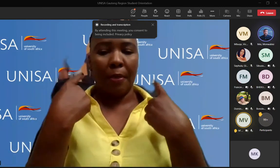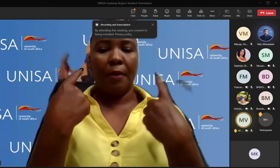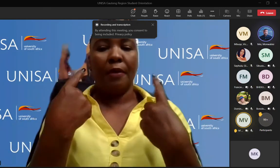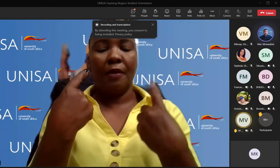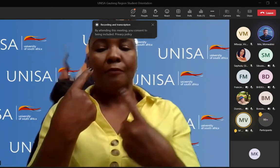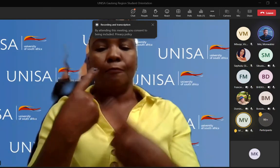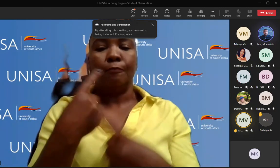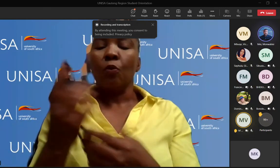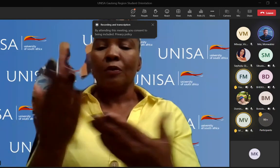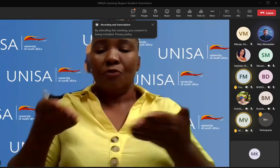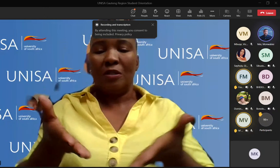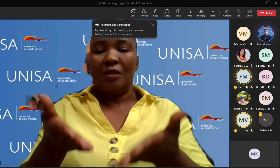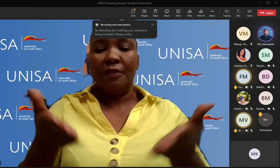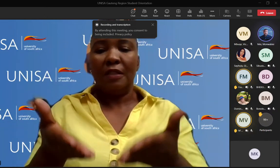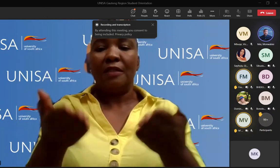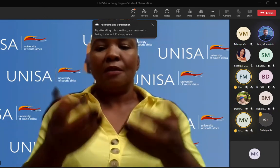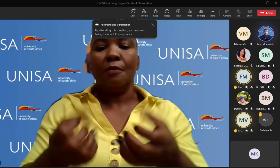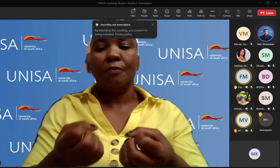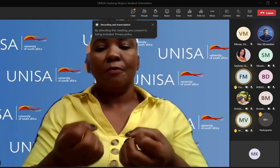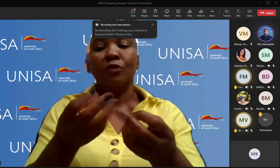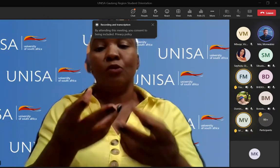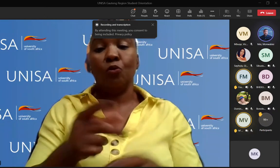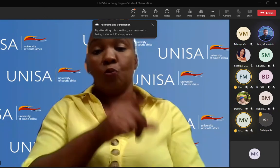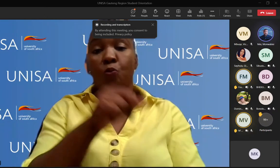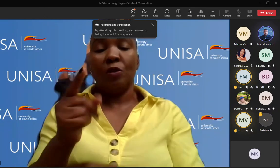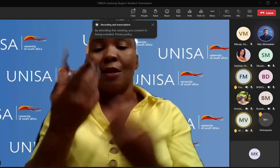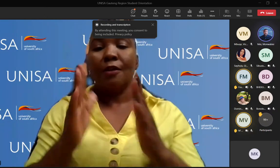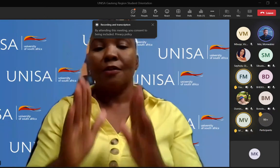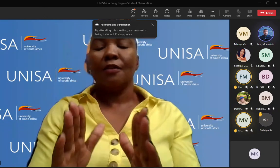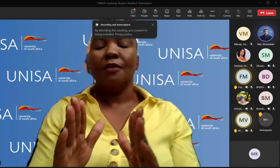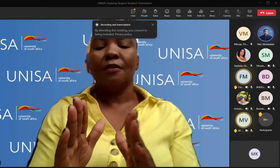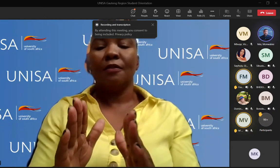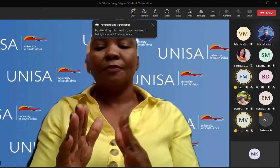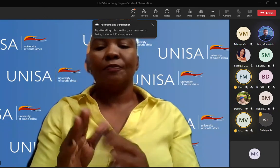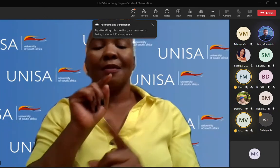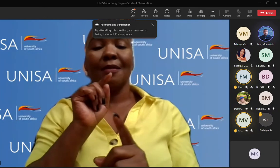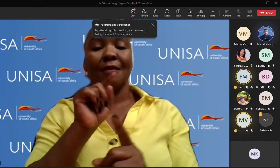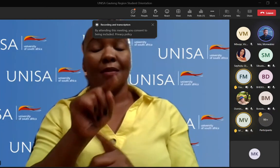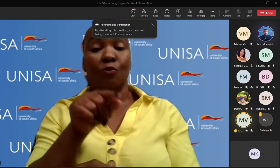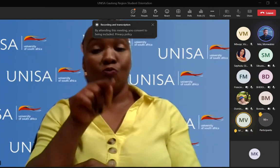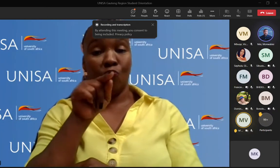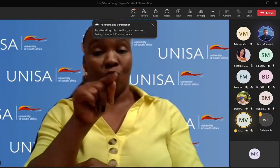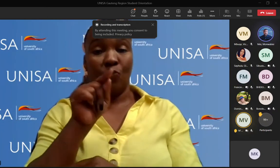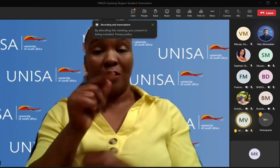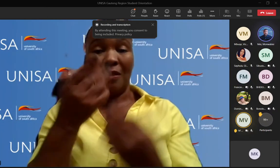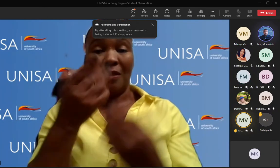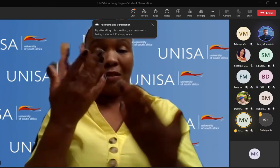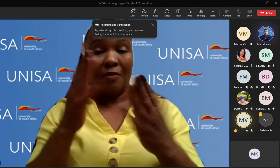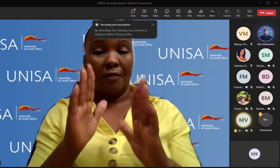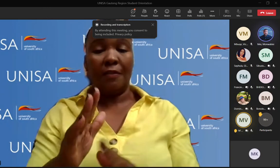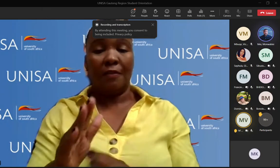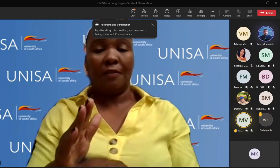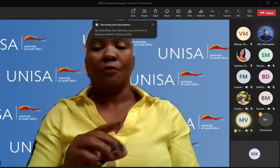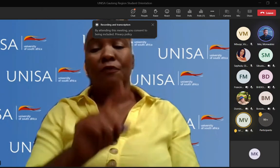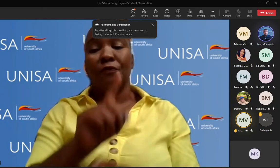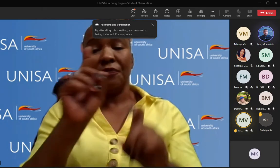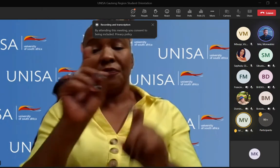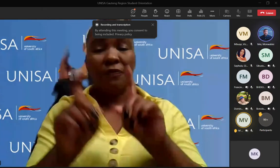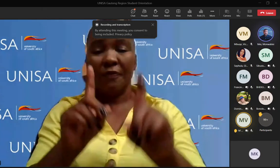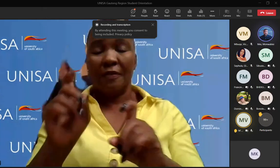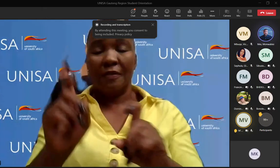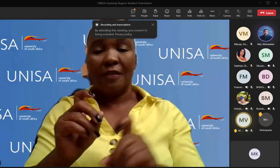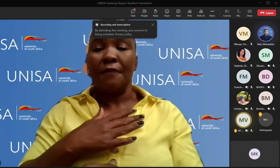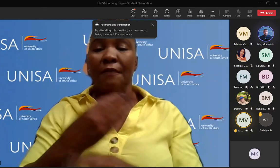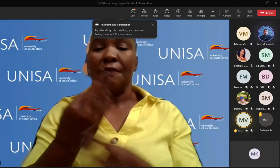that we provide to you as our students that you may feel free to ask so I'm gonna